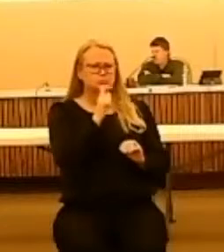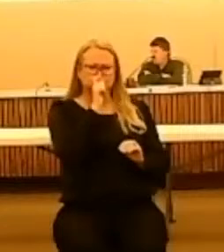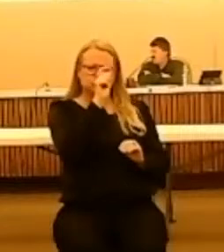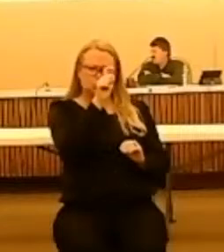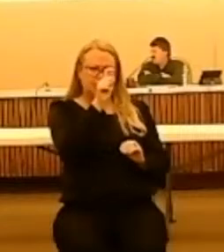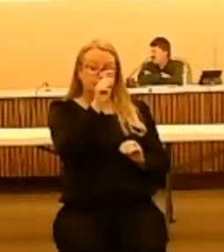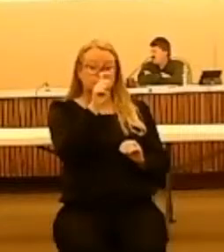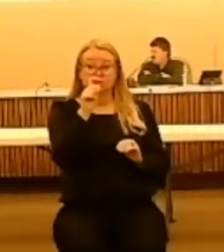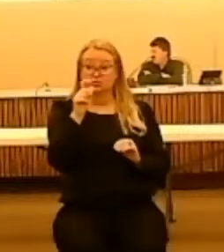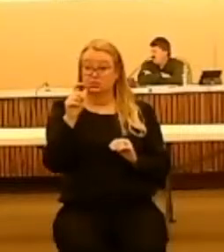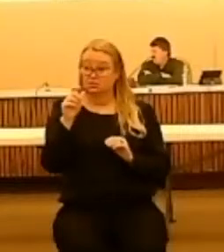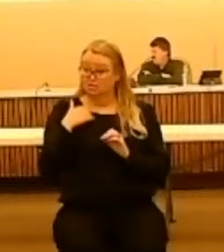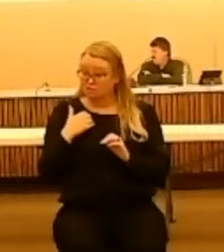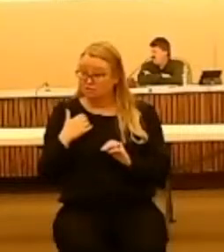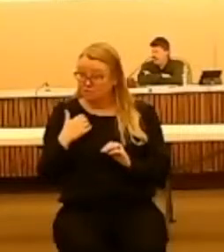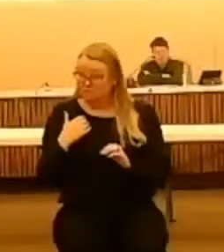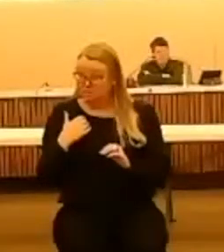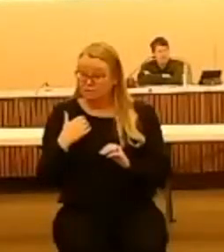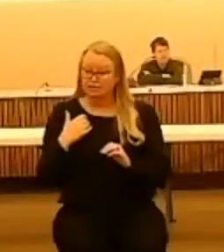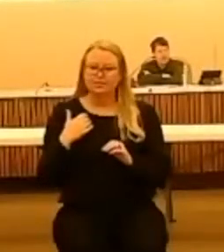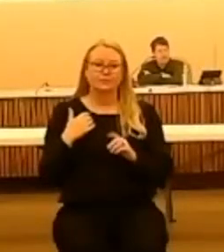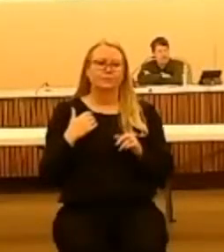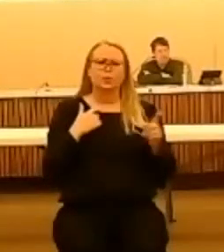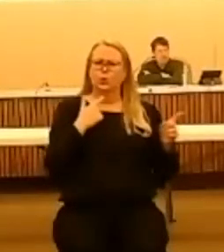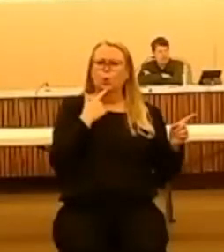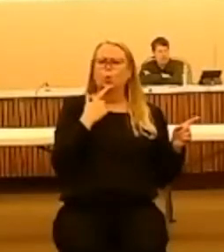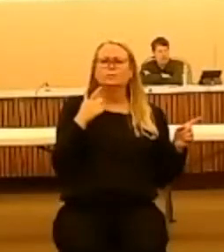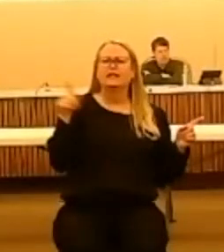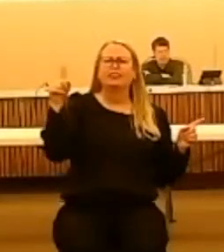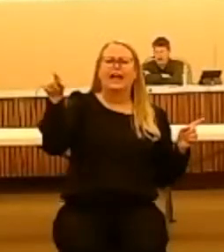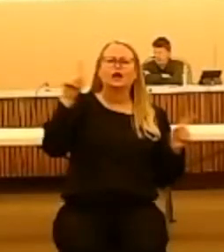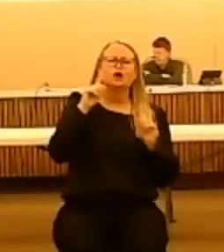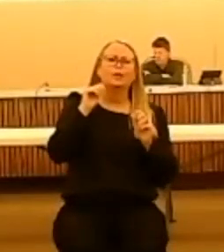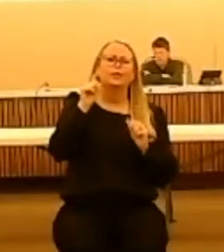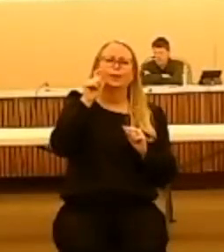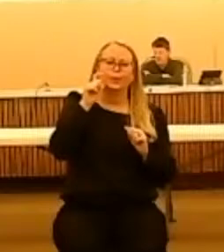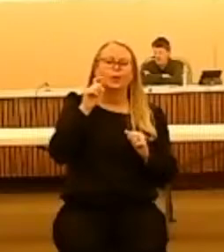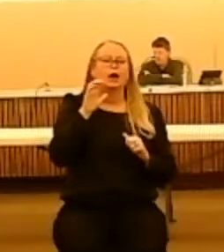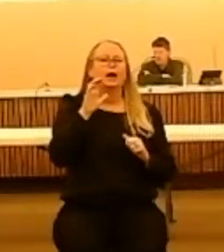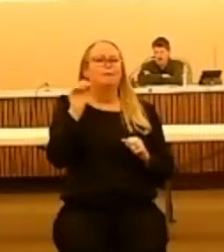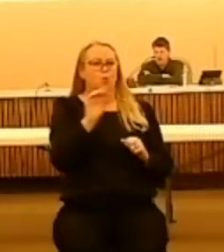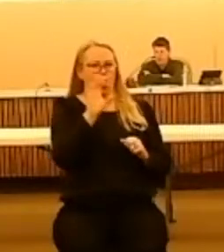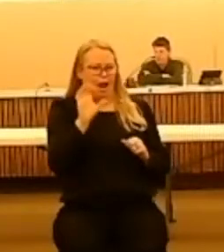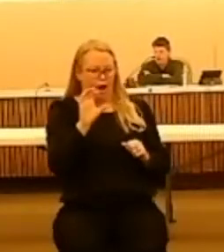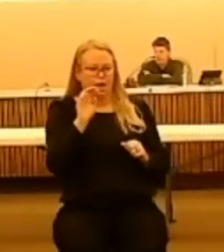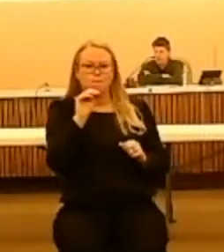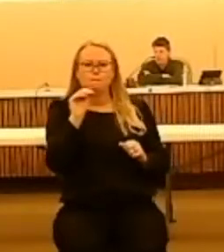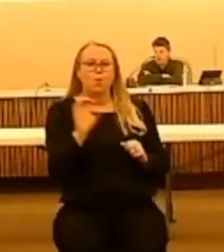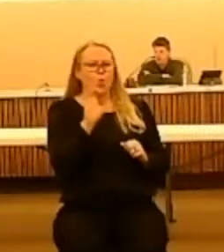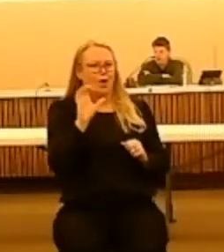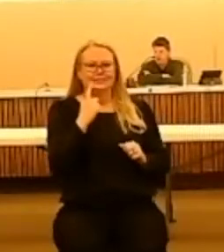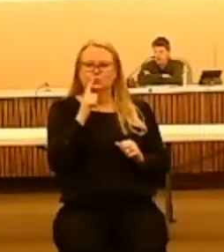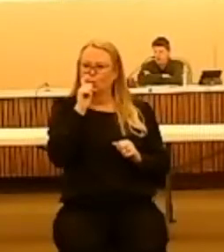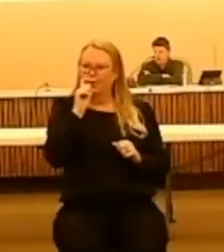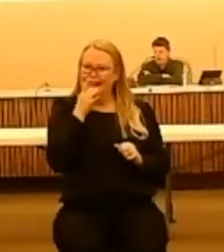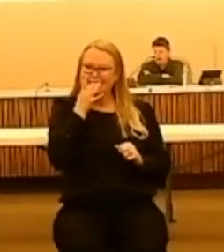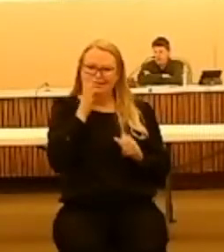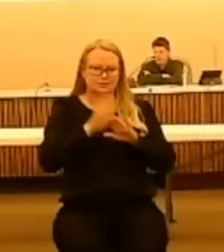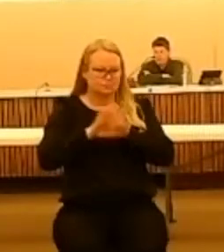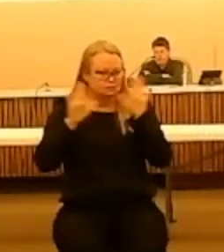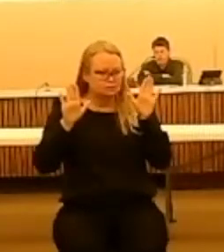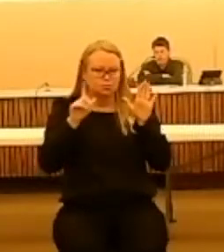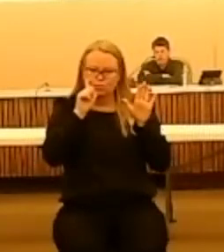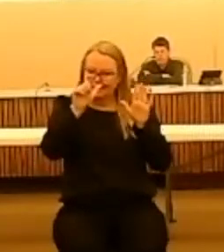control. Them being the county, right? Them being the county. The county is insistent that it does not require control.